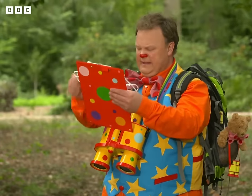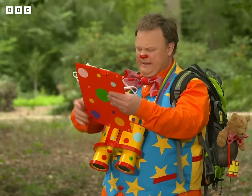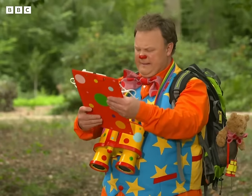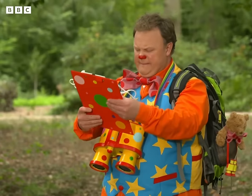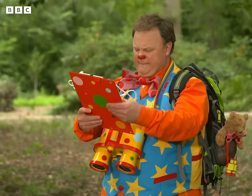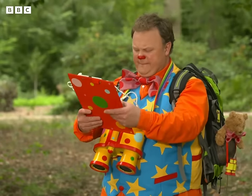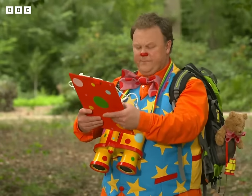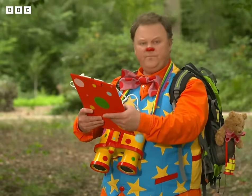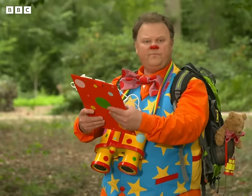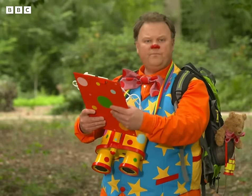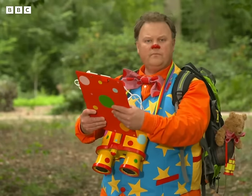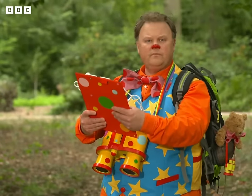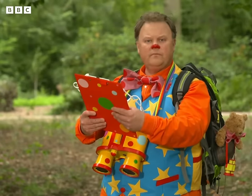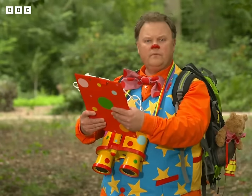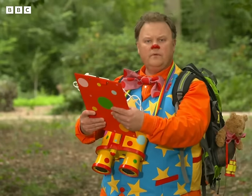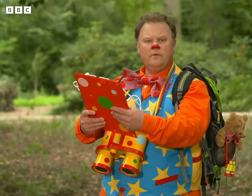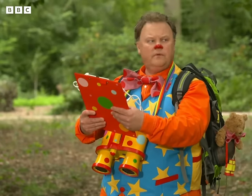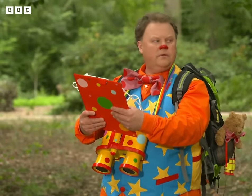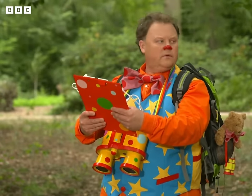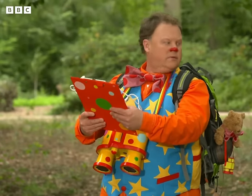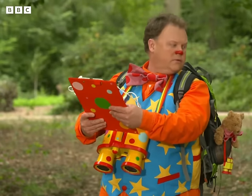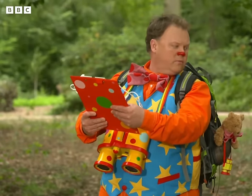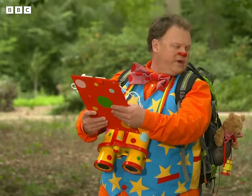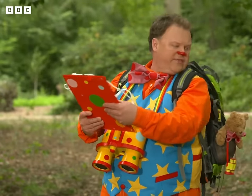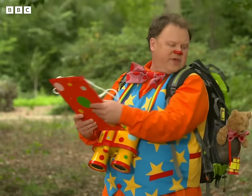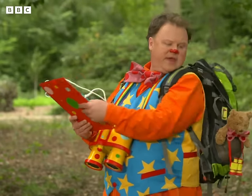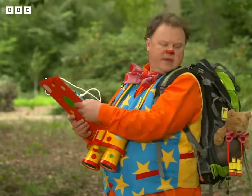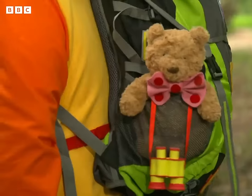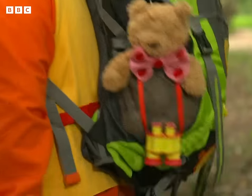your pack lunch and try spotting a rabbit later? What do you think?